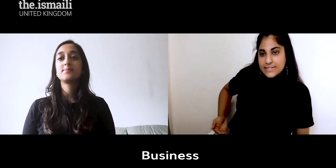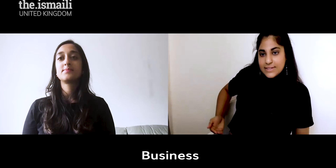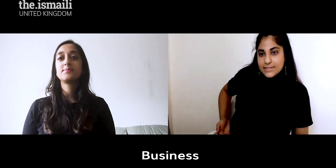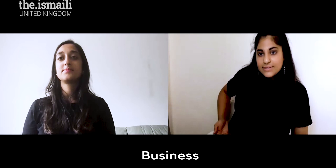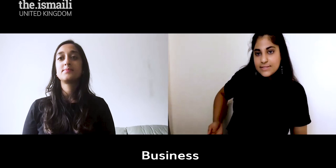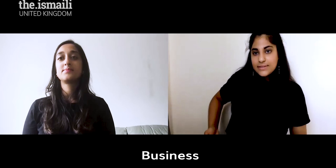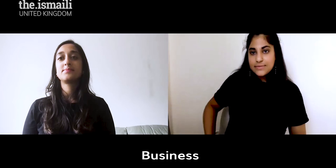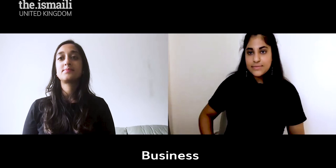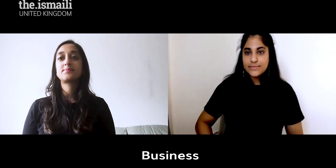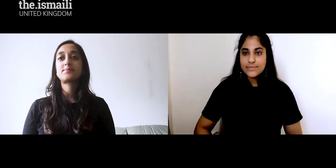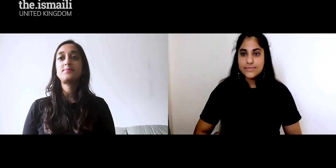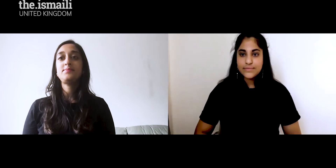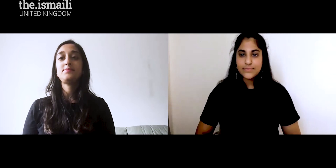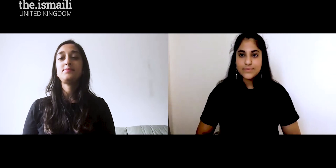Business.